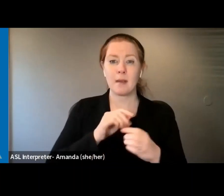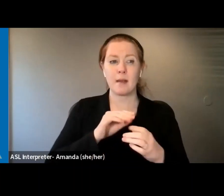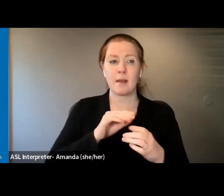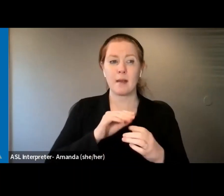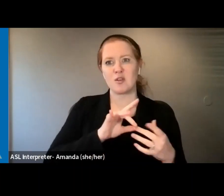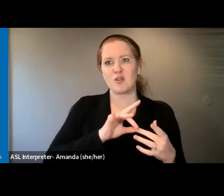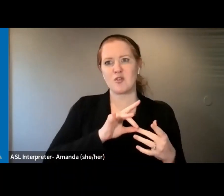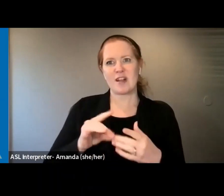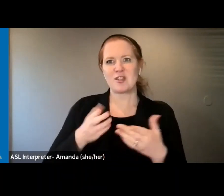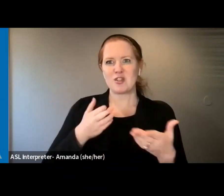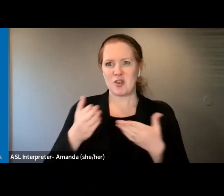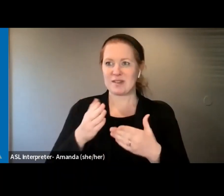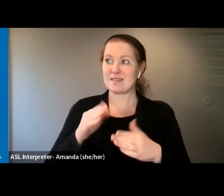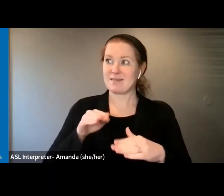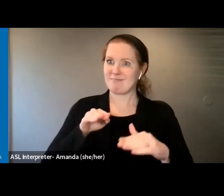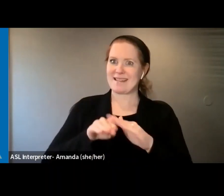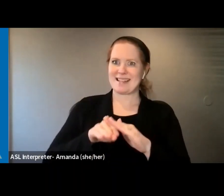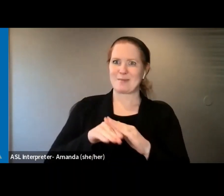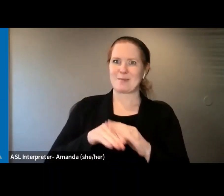services accessible.